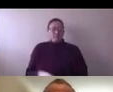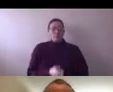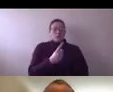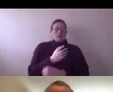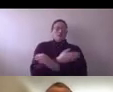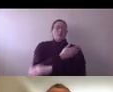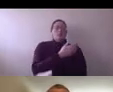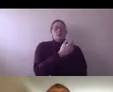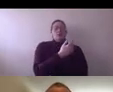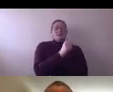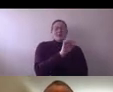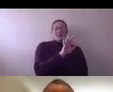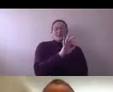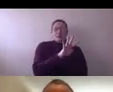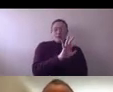1949.